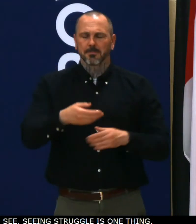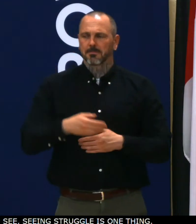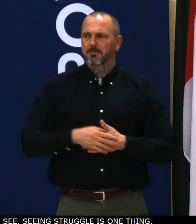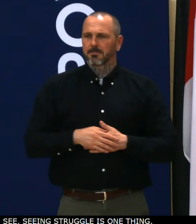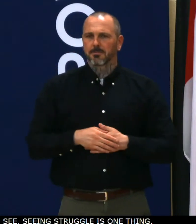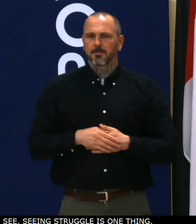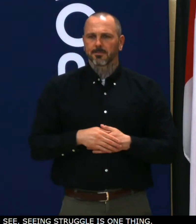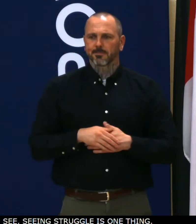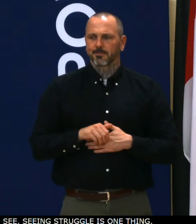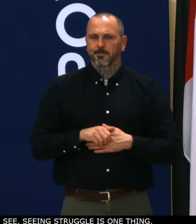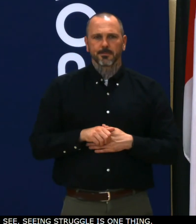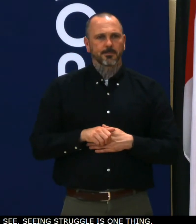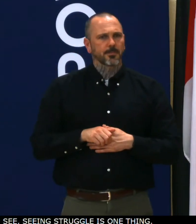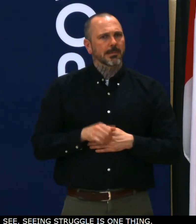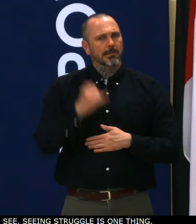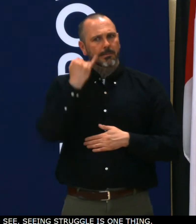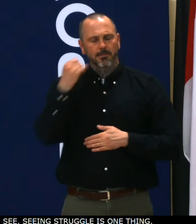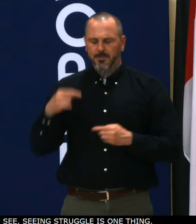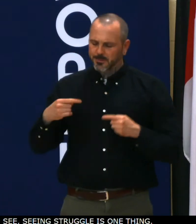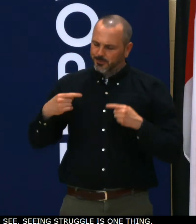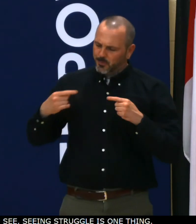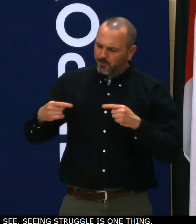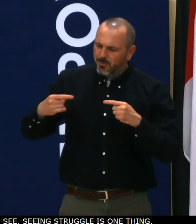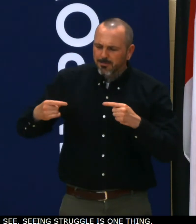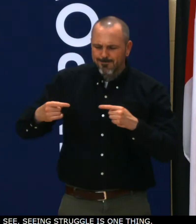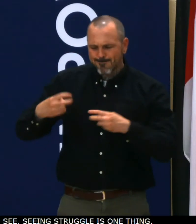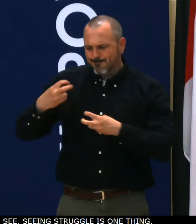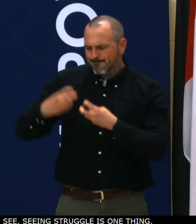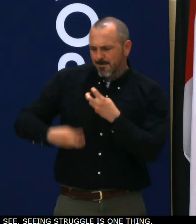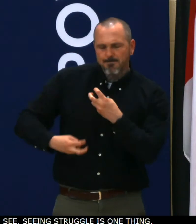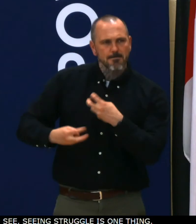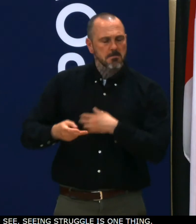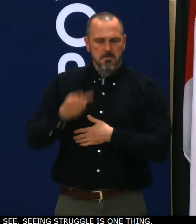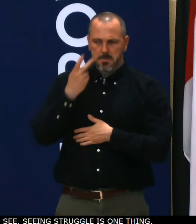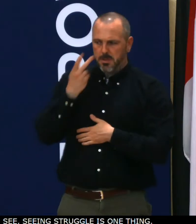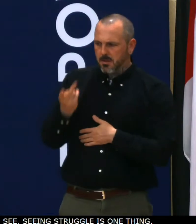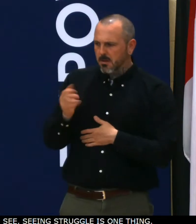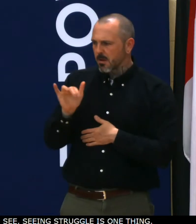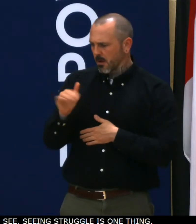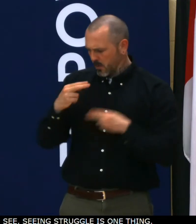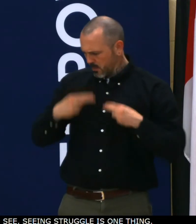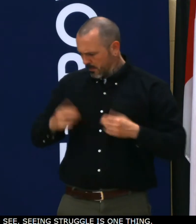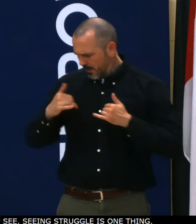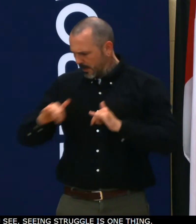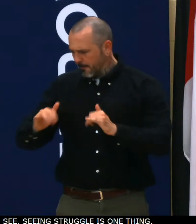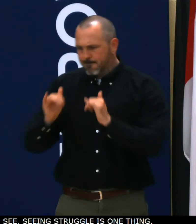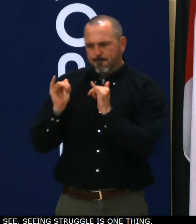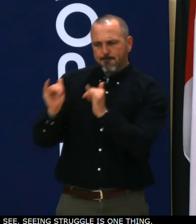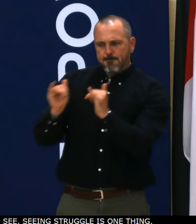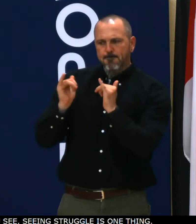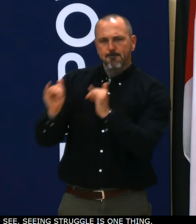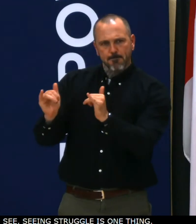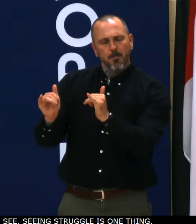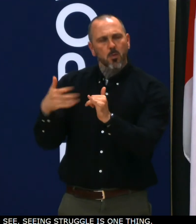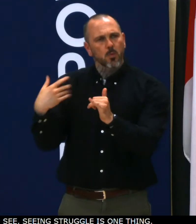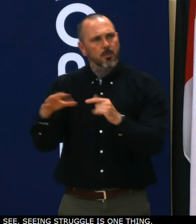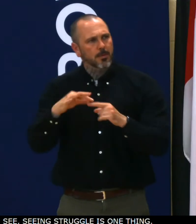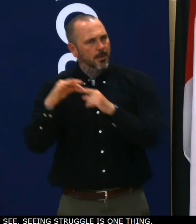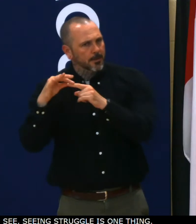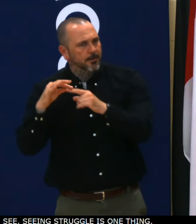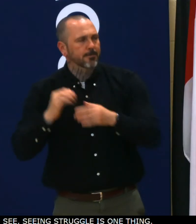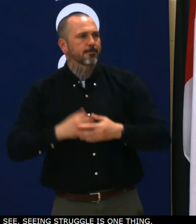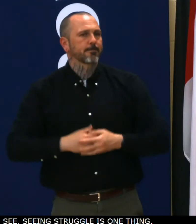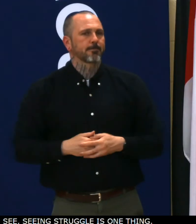humanity in hardship and in its ugliness, in the restless